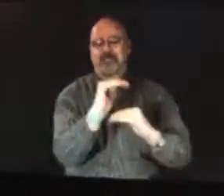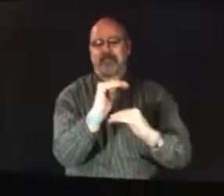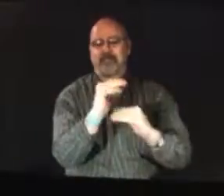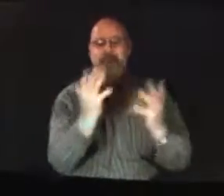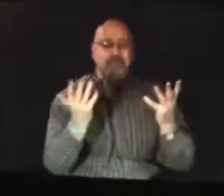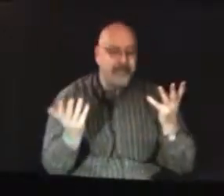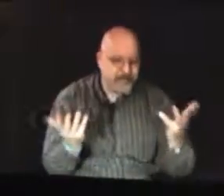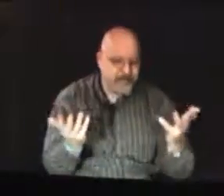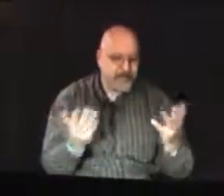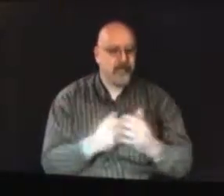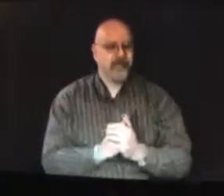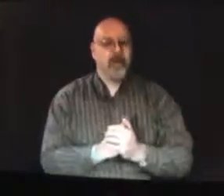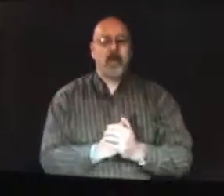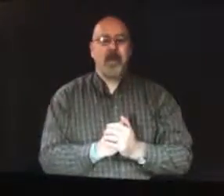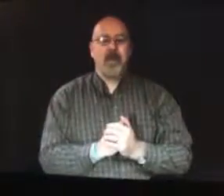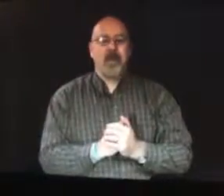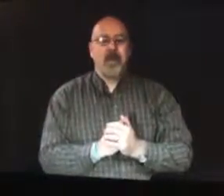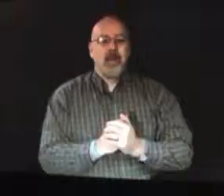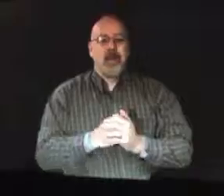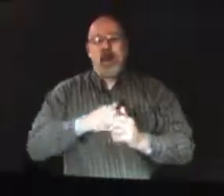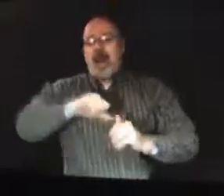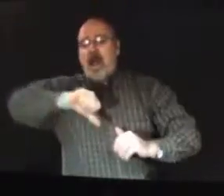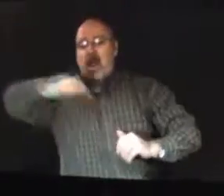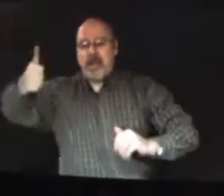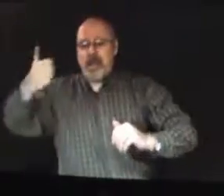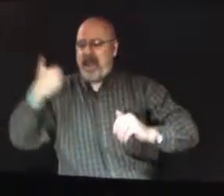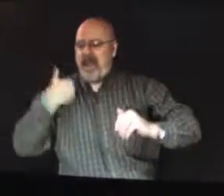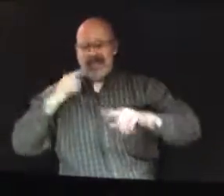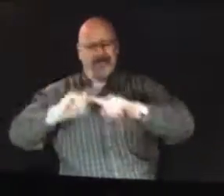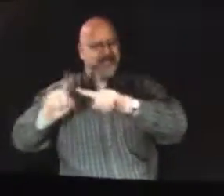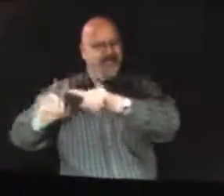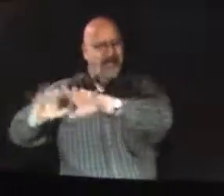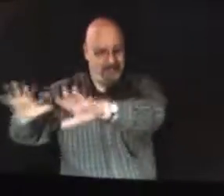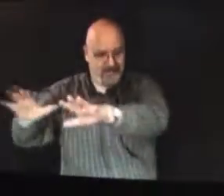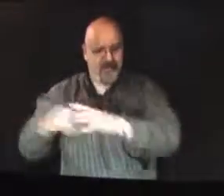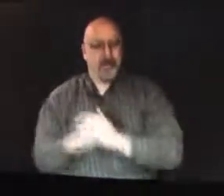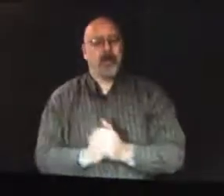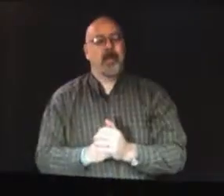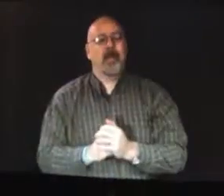English, on the other hand, is two-dimensional and has its limitations.